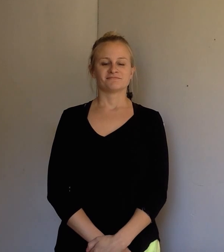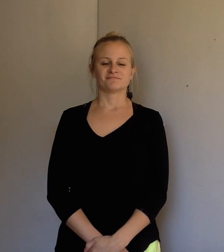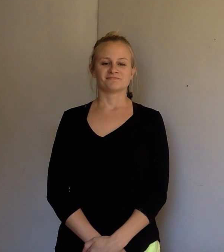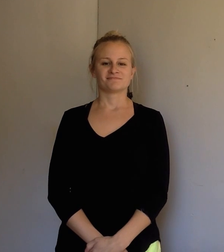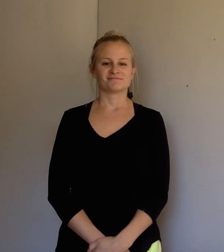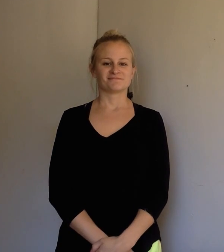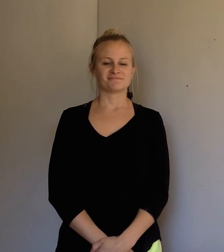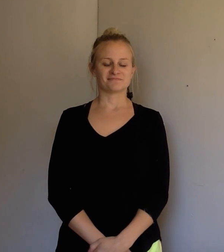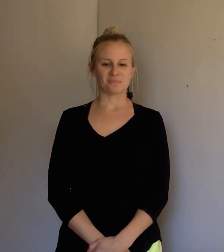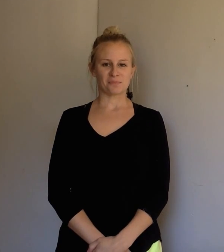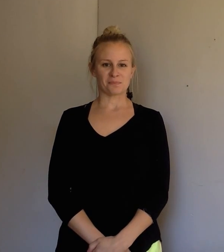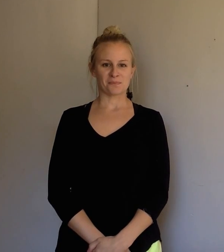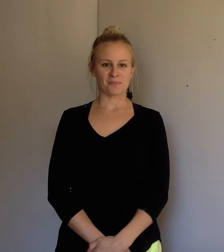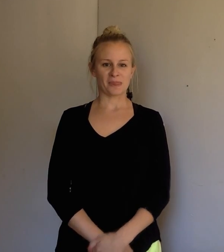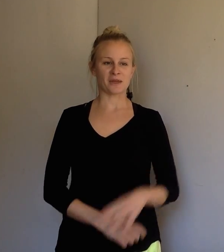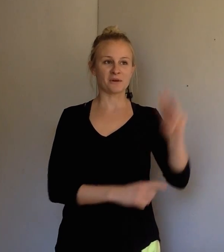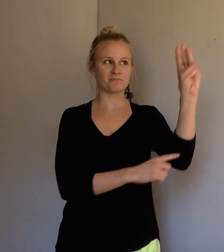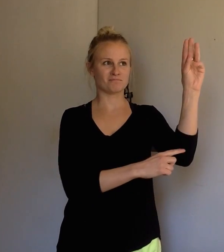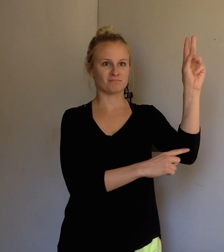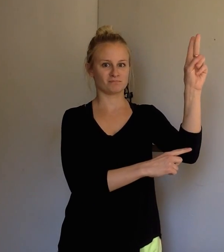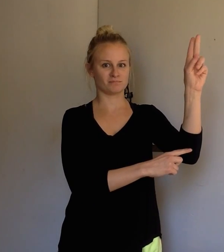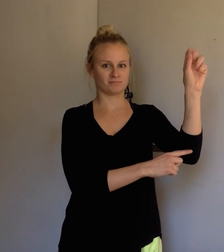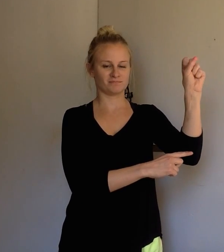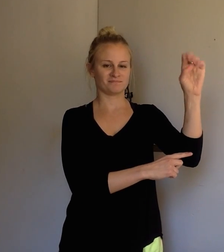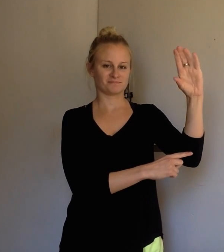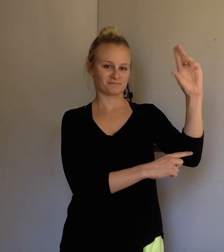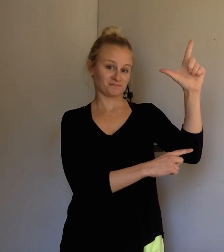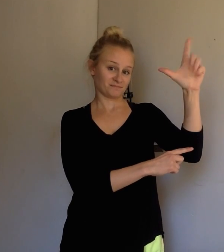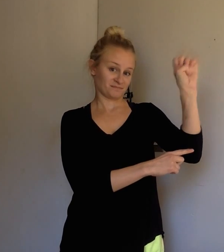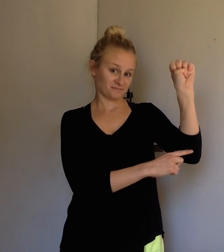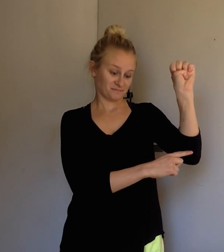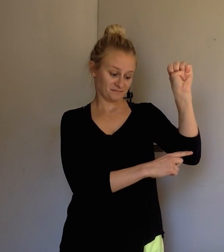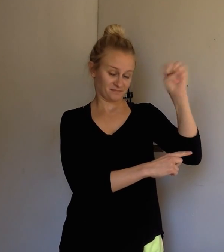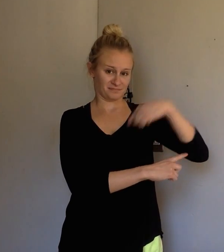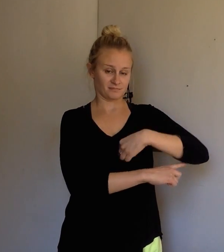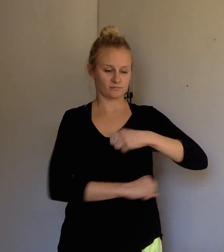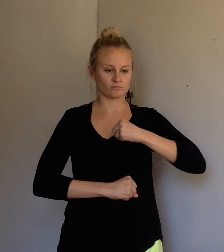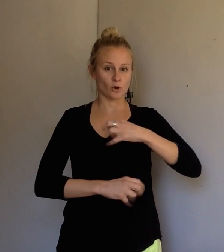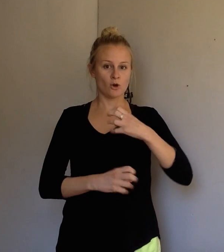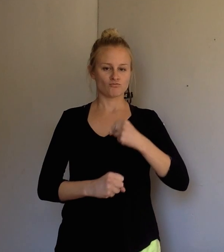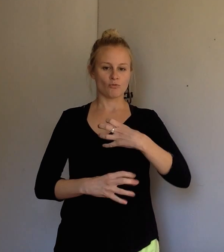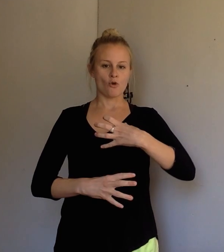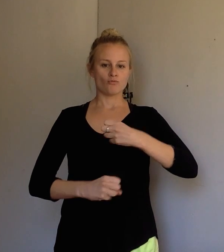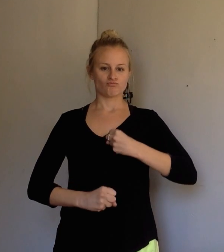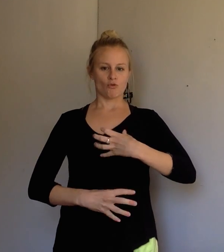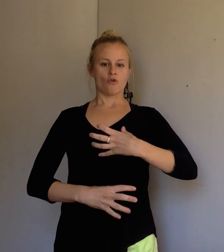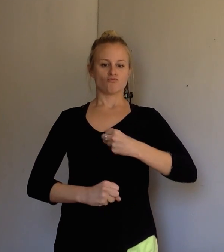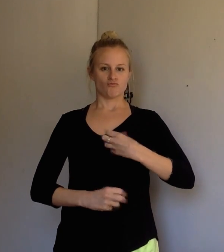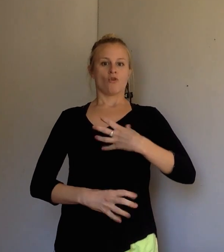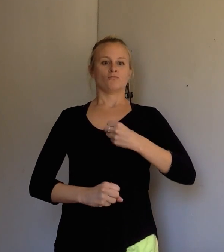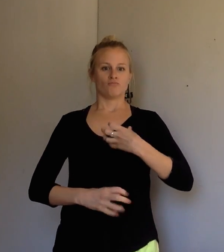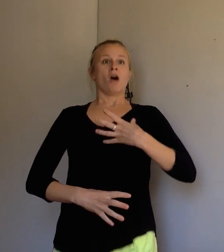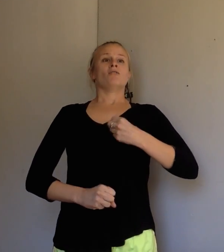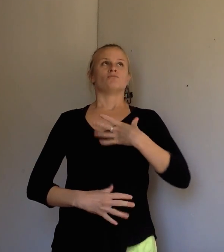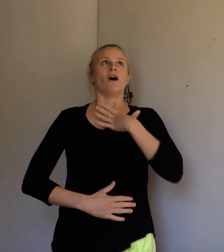contractions gives you a sound. And now the contractions run together, you can get these spasms, and that's when you start getting these kind of things